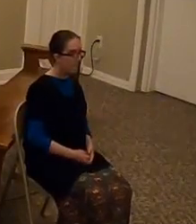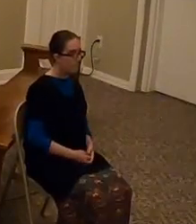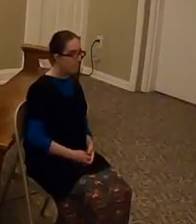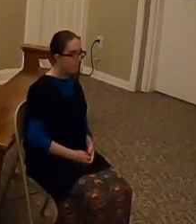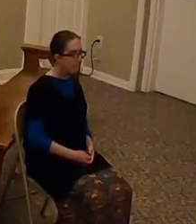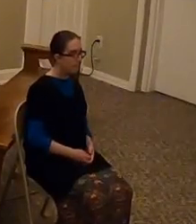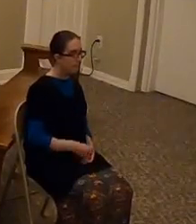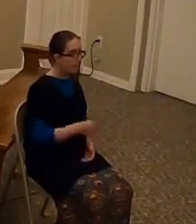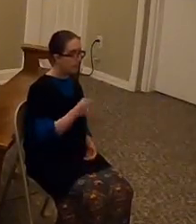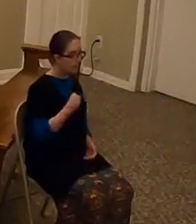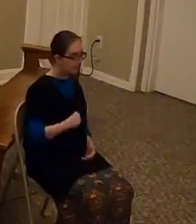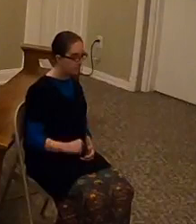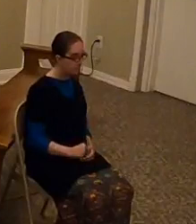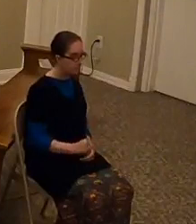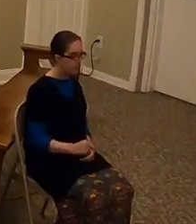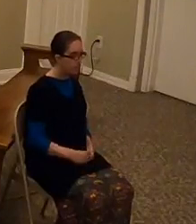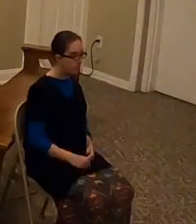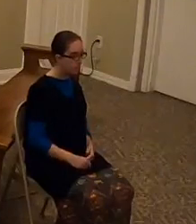All right, let me go a little further.